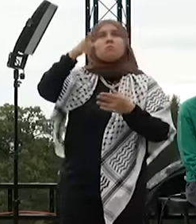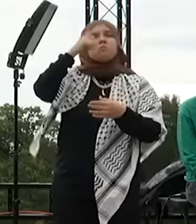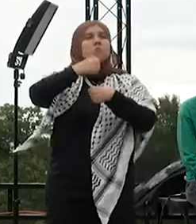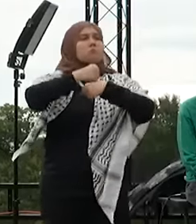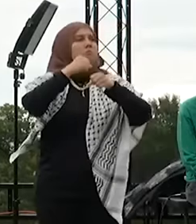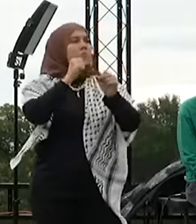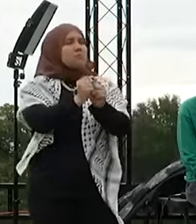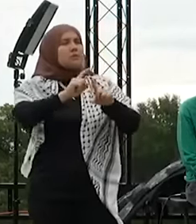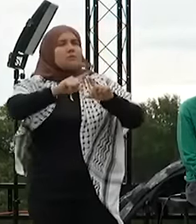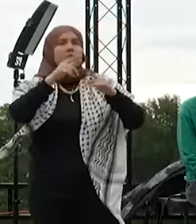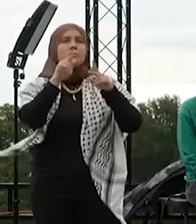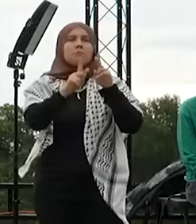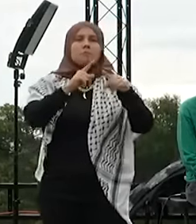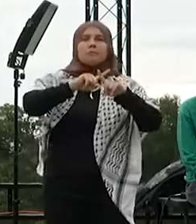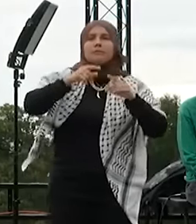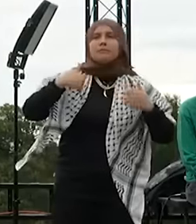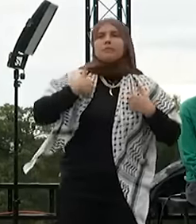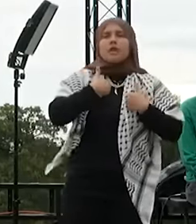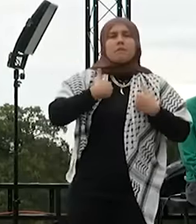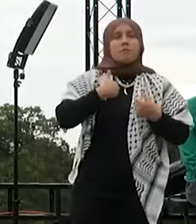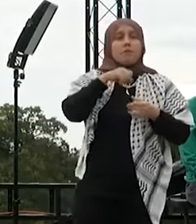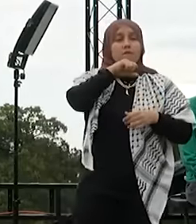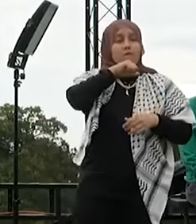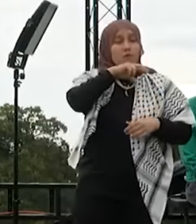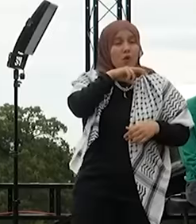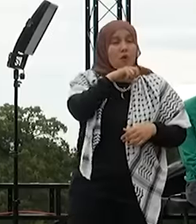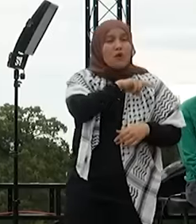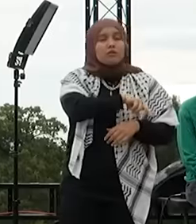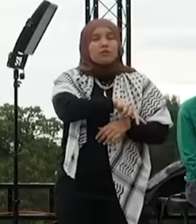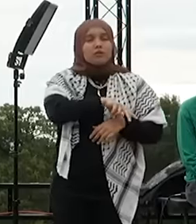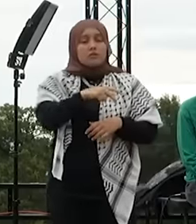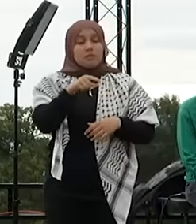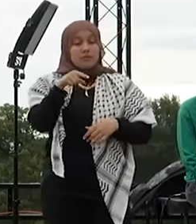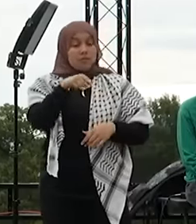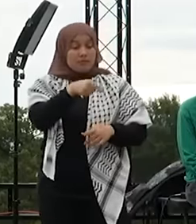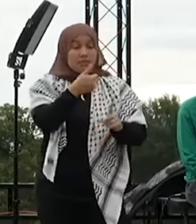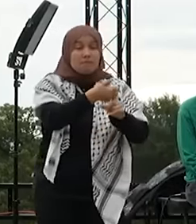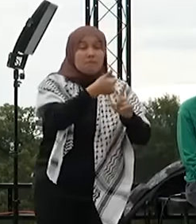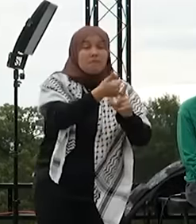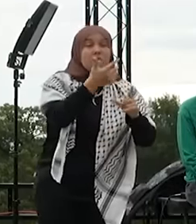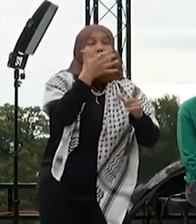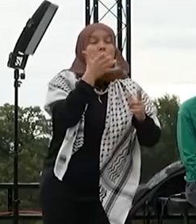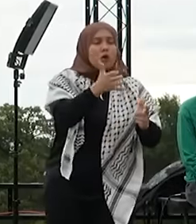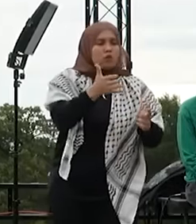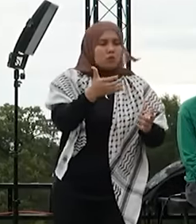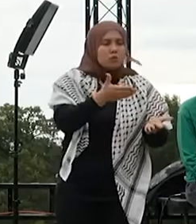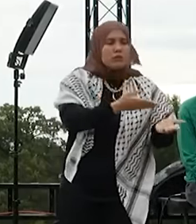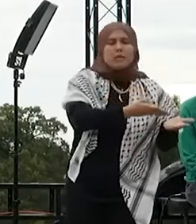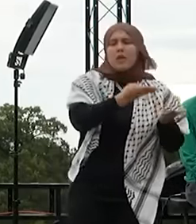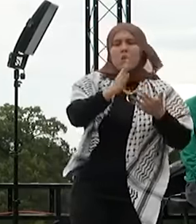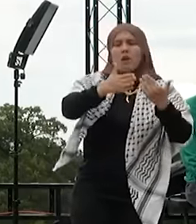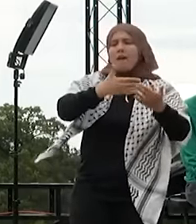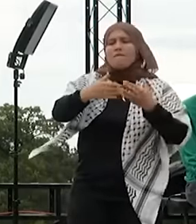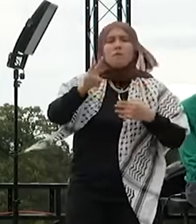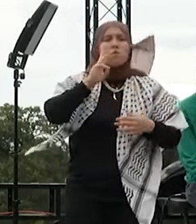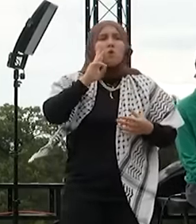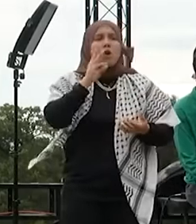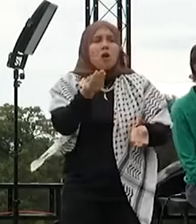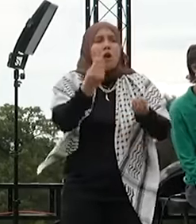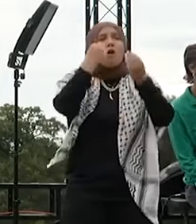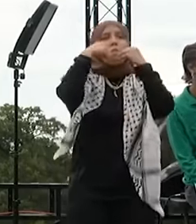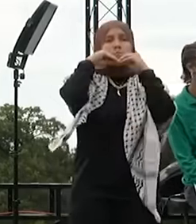witness, that there are frogs that wanted to carry whatever water they could in their